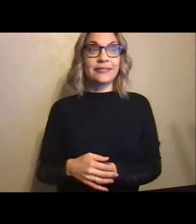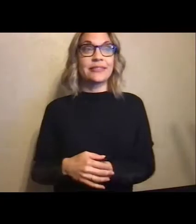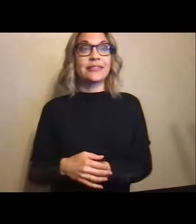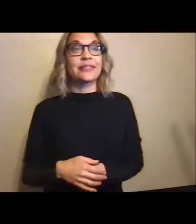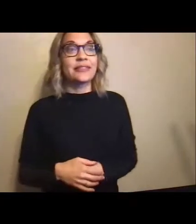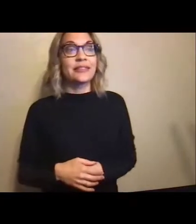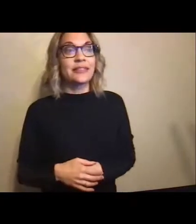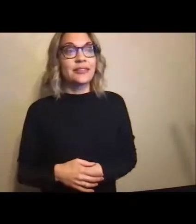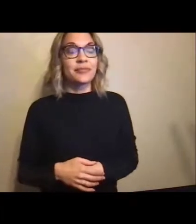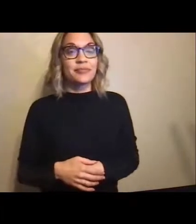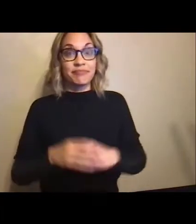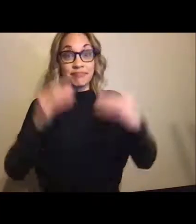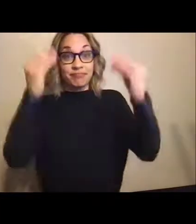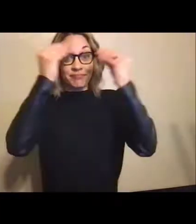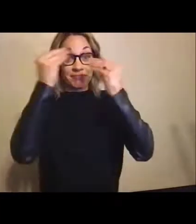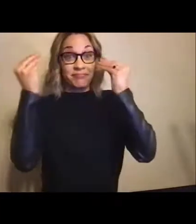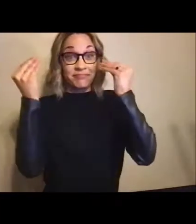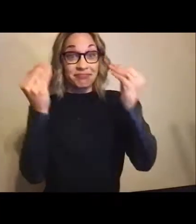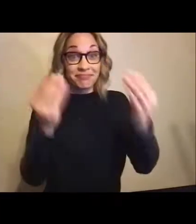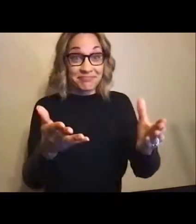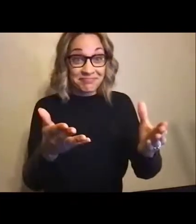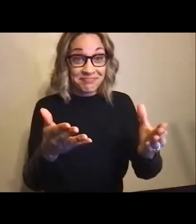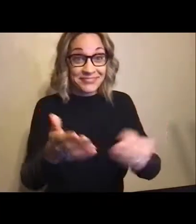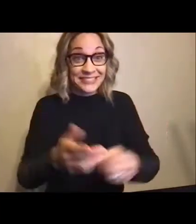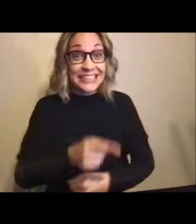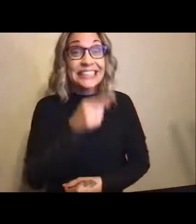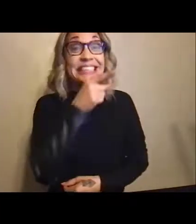So we've got Calendly.